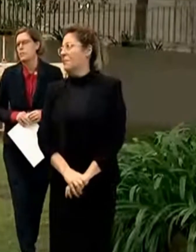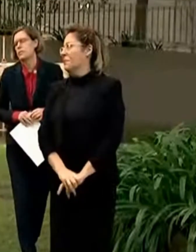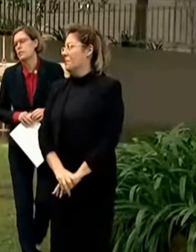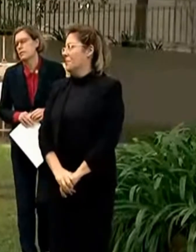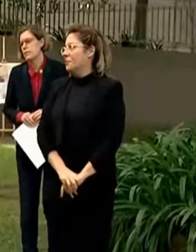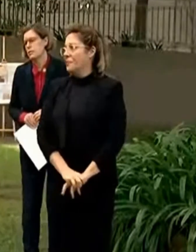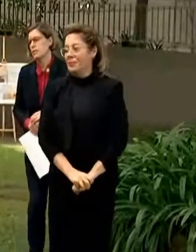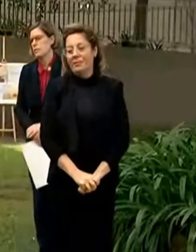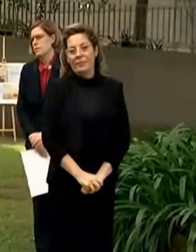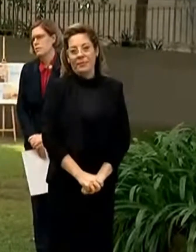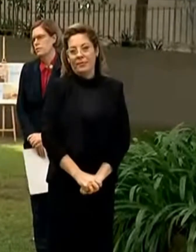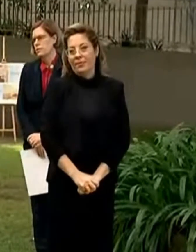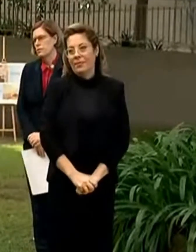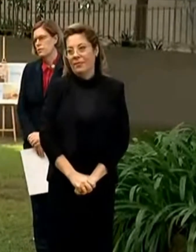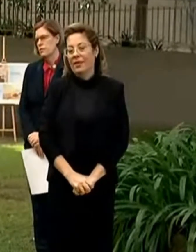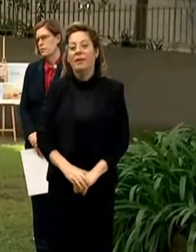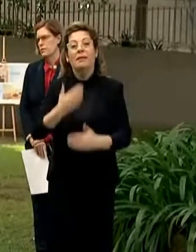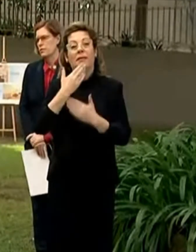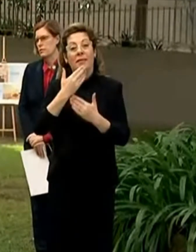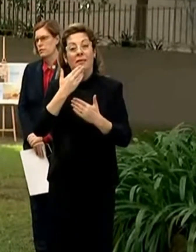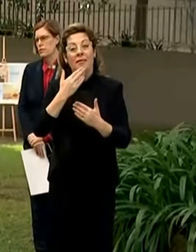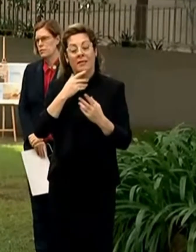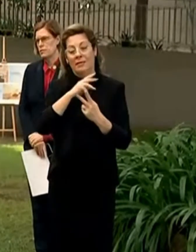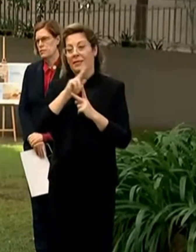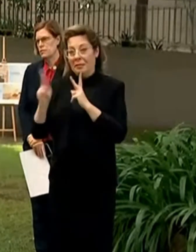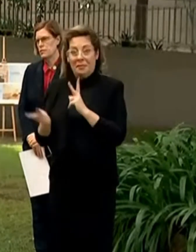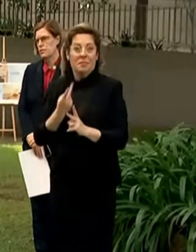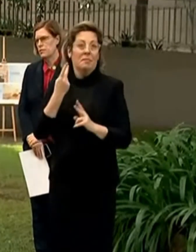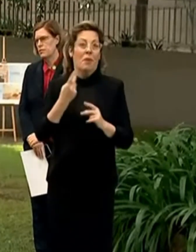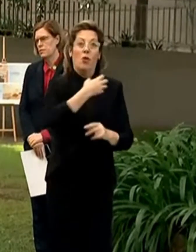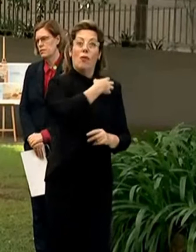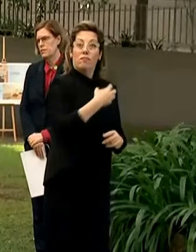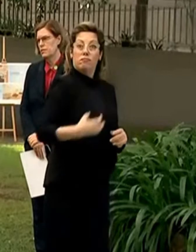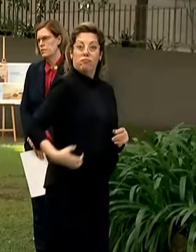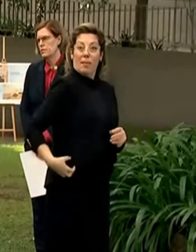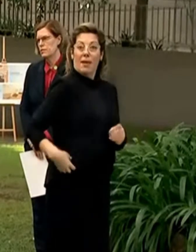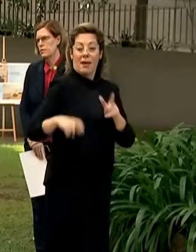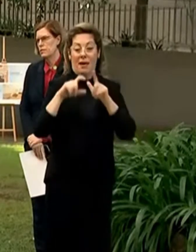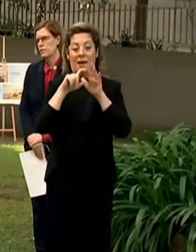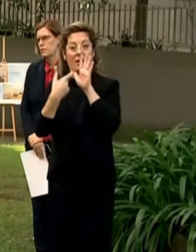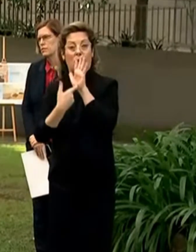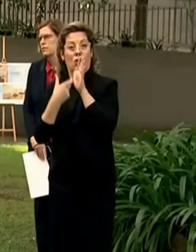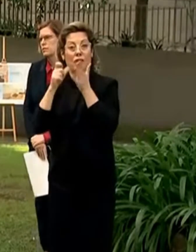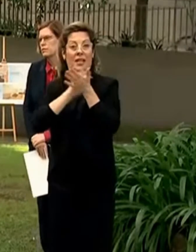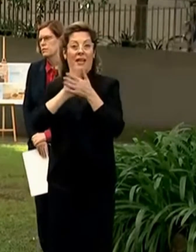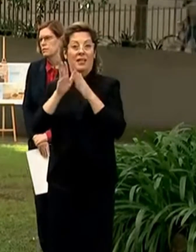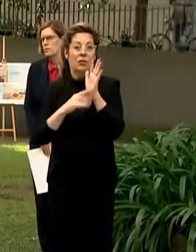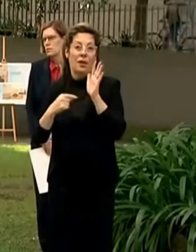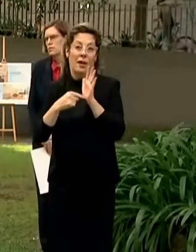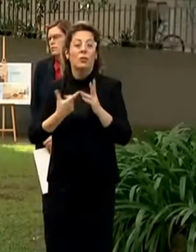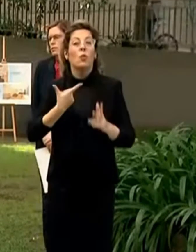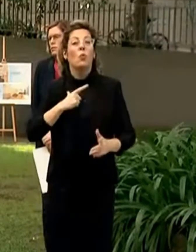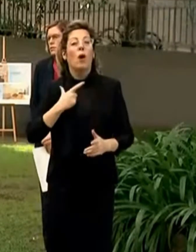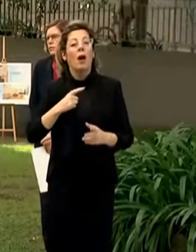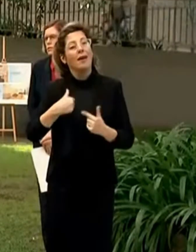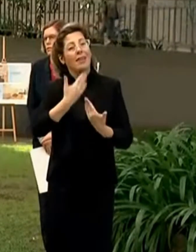Well, thank you very much, Premier, and thank you very much, Dr. Chant, for everything you're doing, but most of all, that how proud we are to have a health system